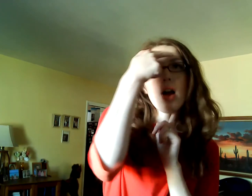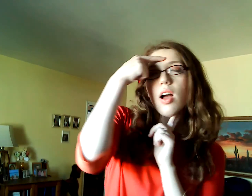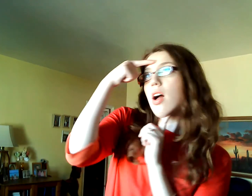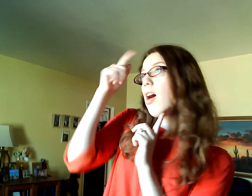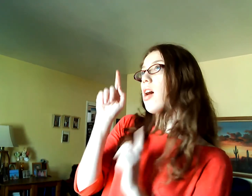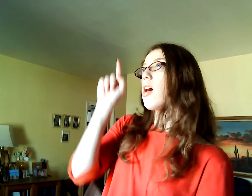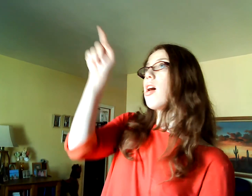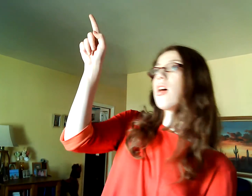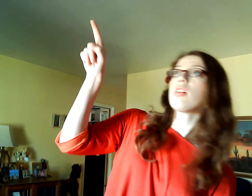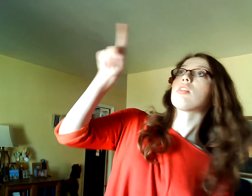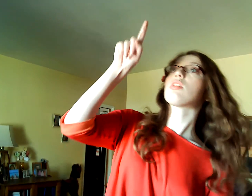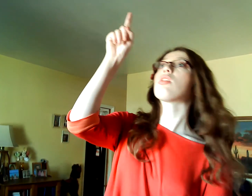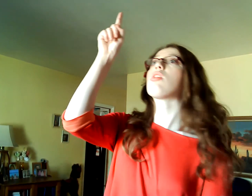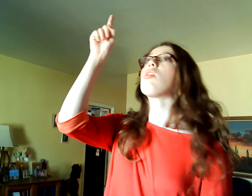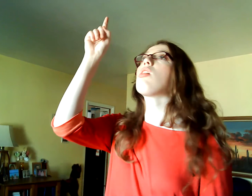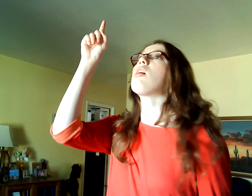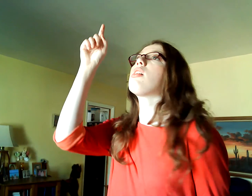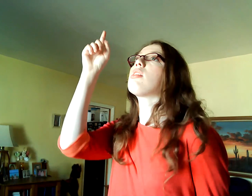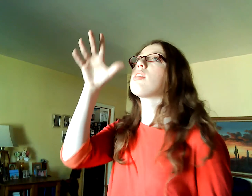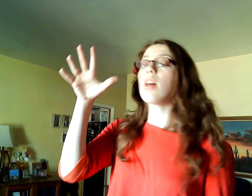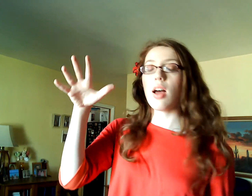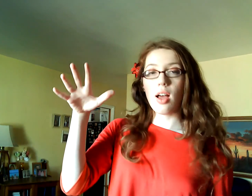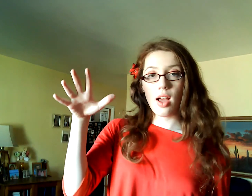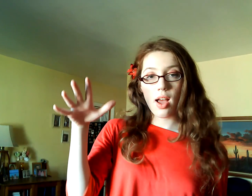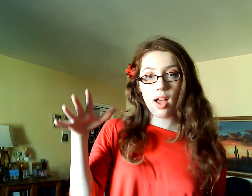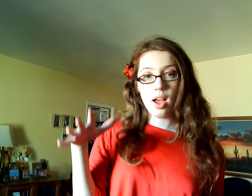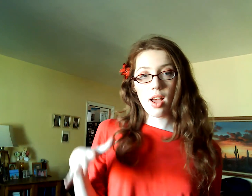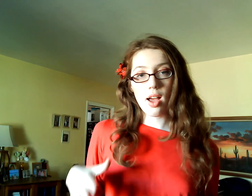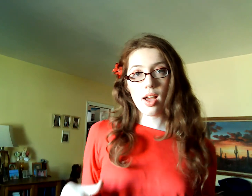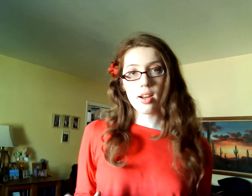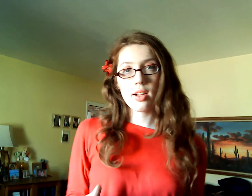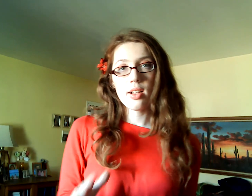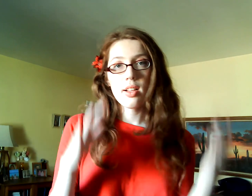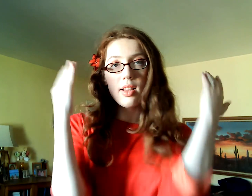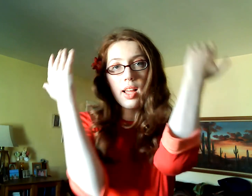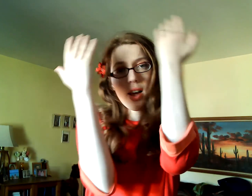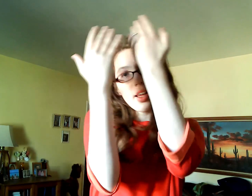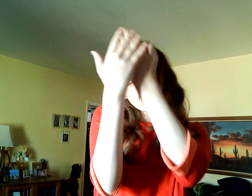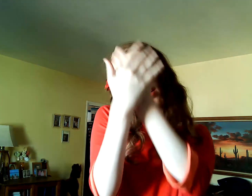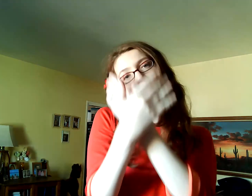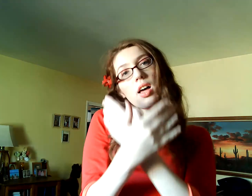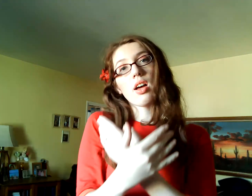Let the shadows